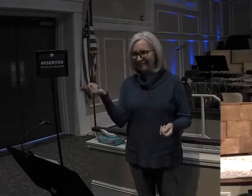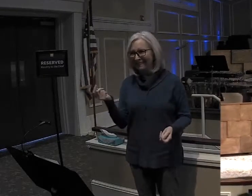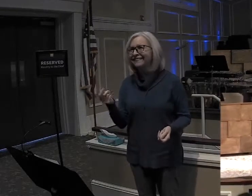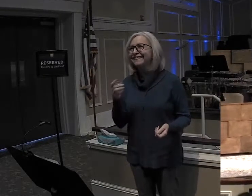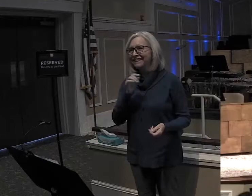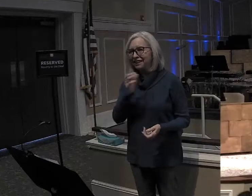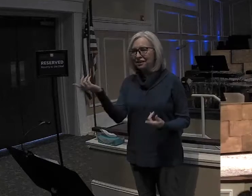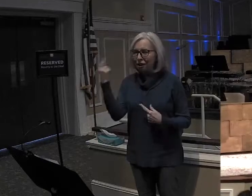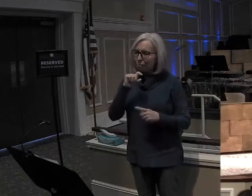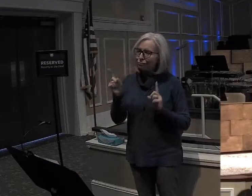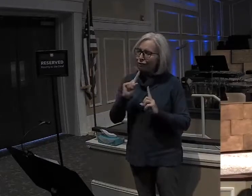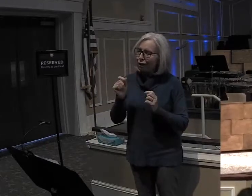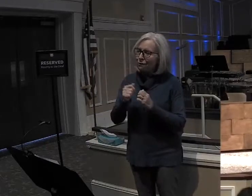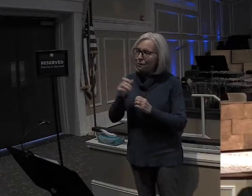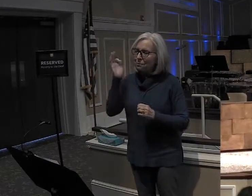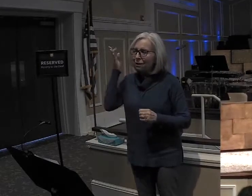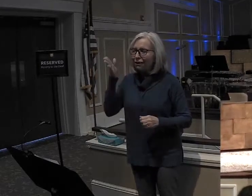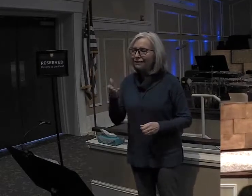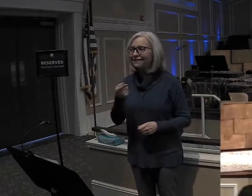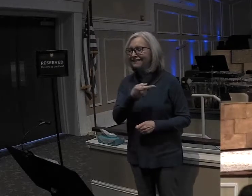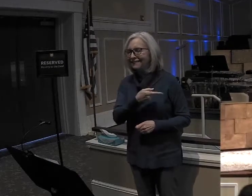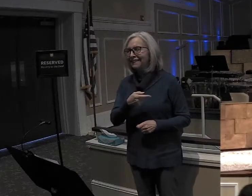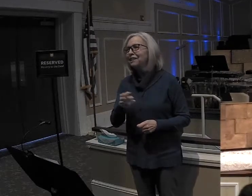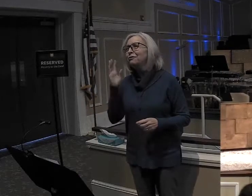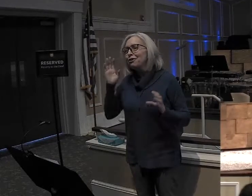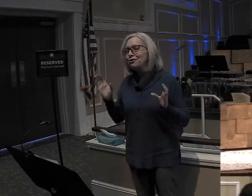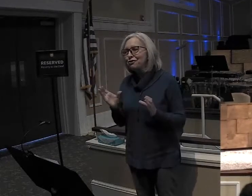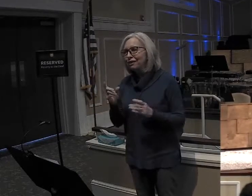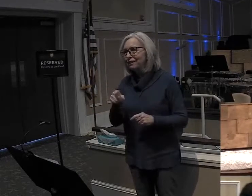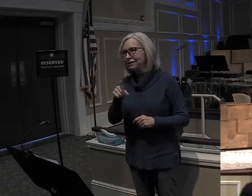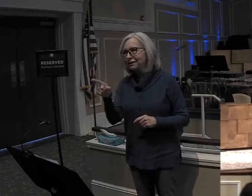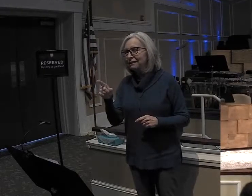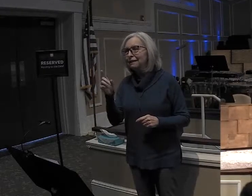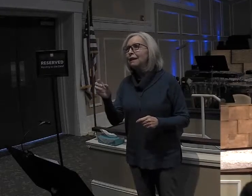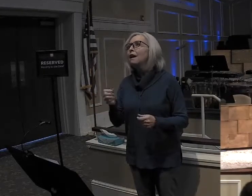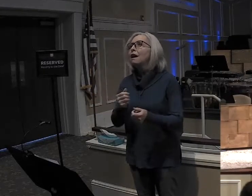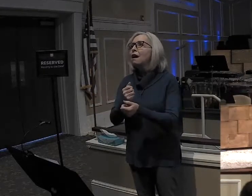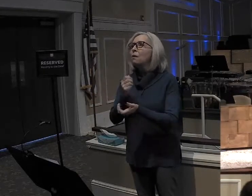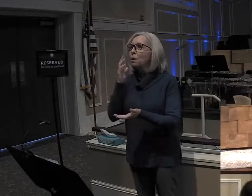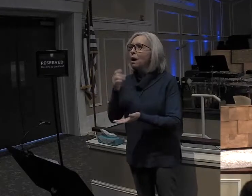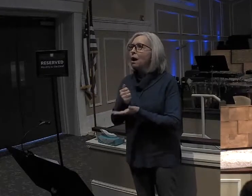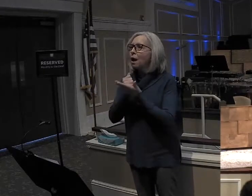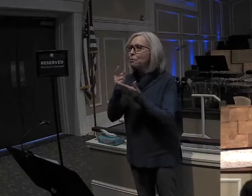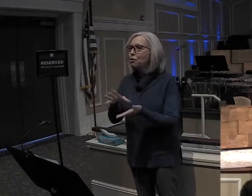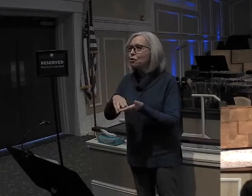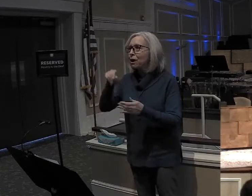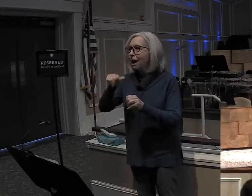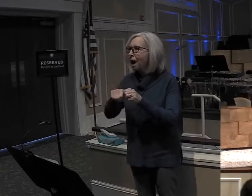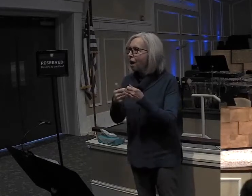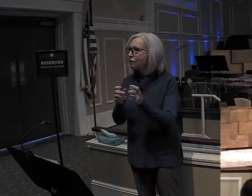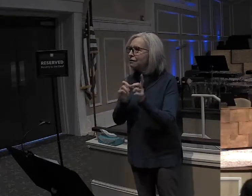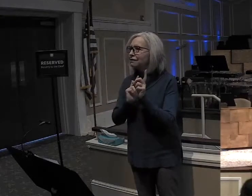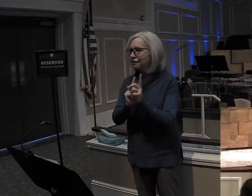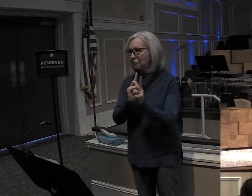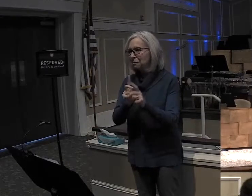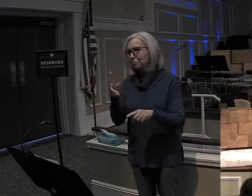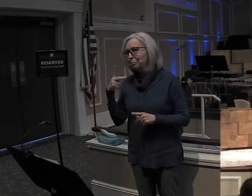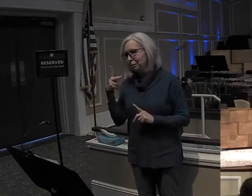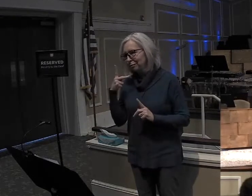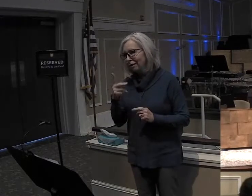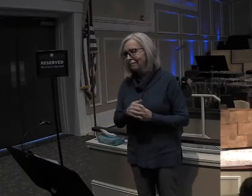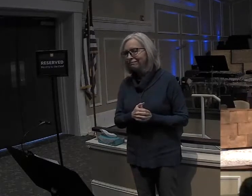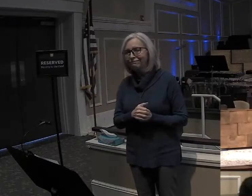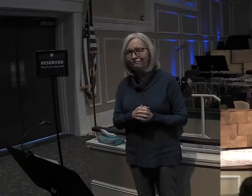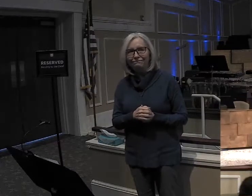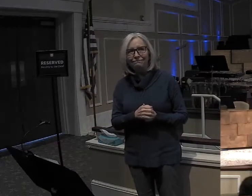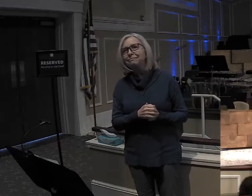to Pastor Nick. He'll tell you. And you know what you can do? You can get started discipling. What I found, if you're spending so much time discipling others, you